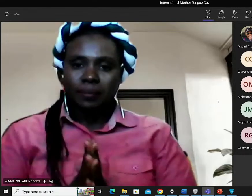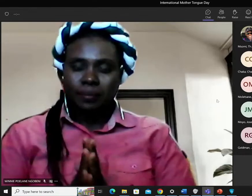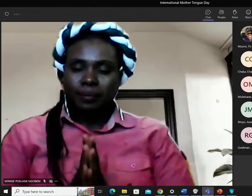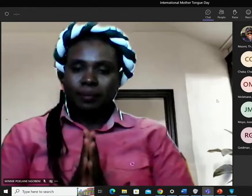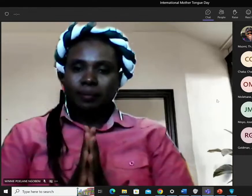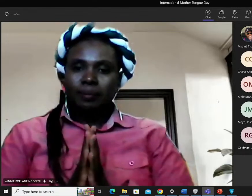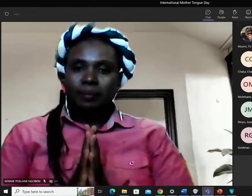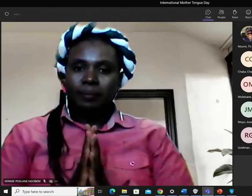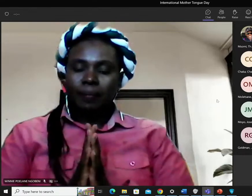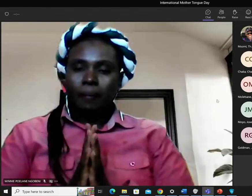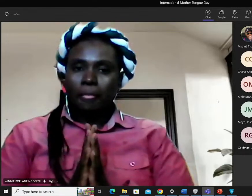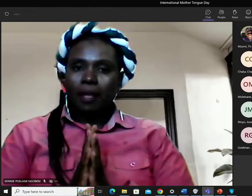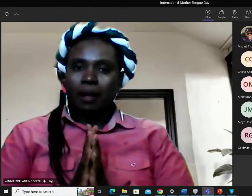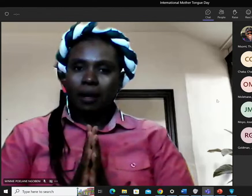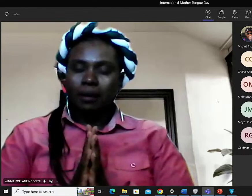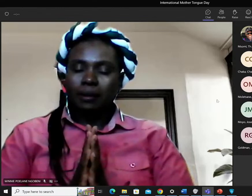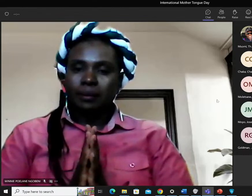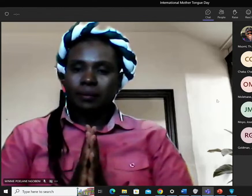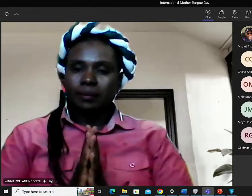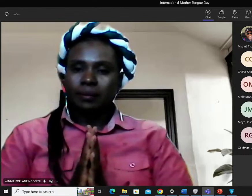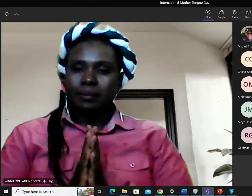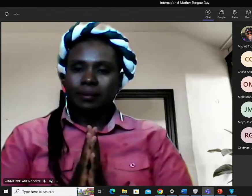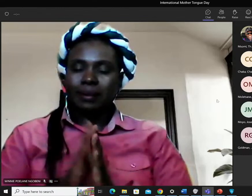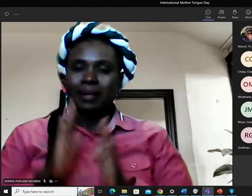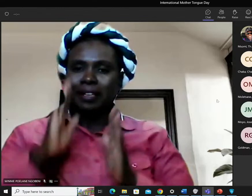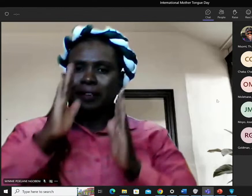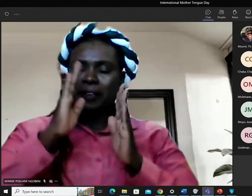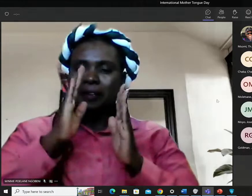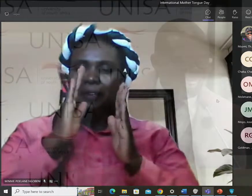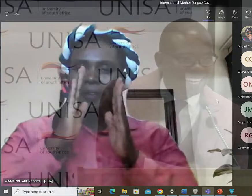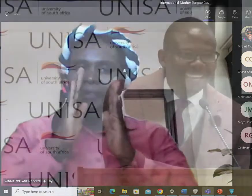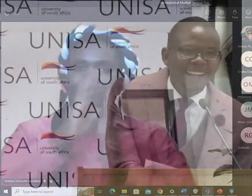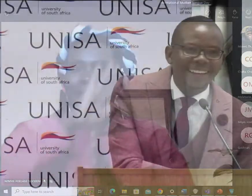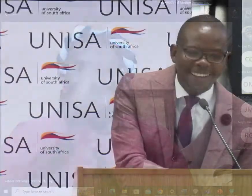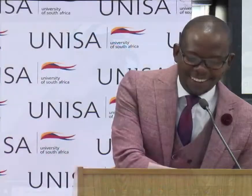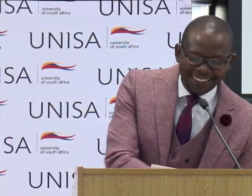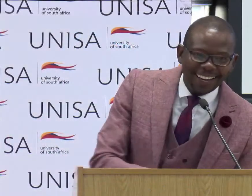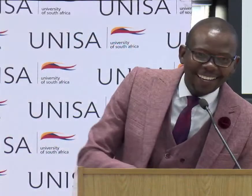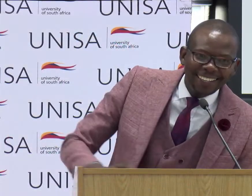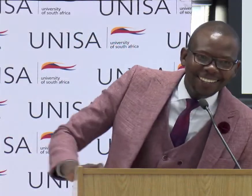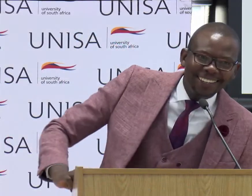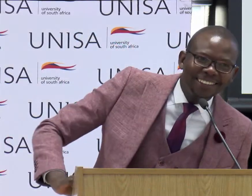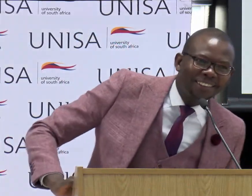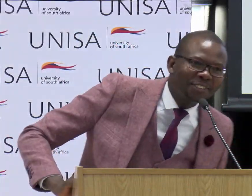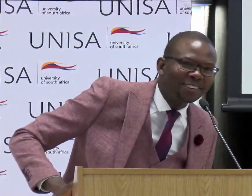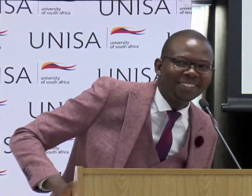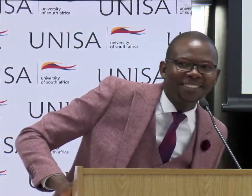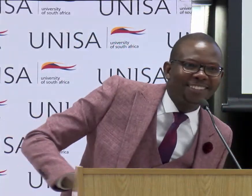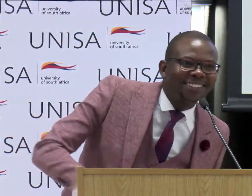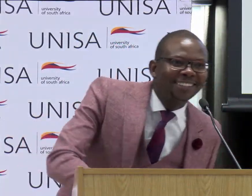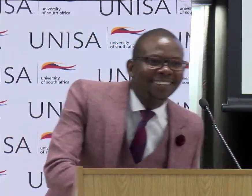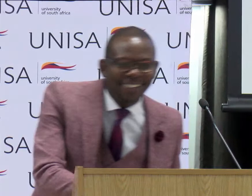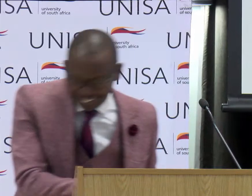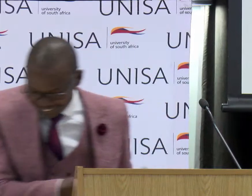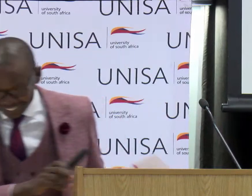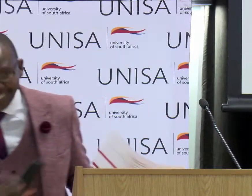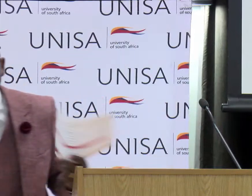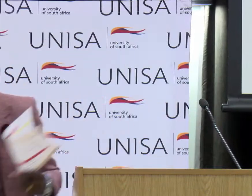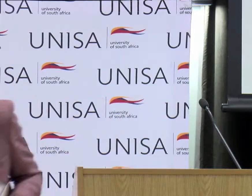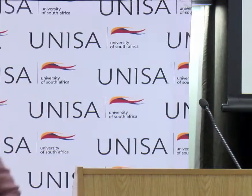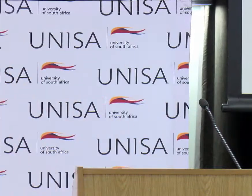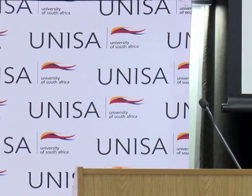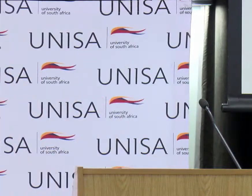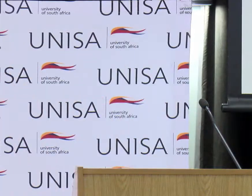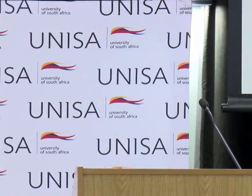National anthem fella. At least today we are going to learn something new. Heidi, the floor is yours.